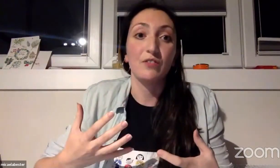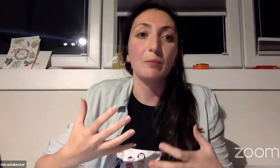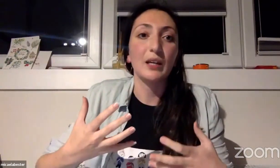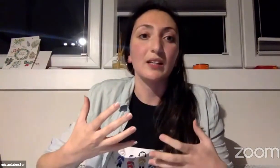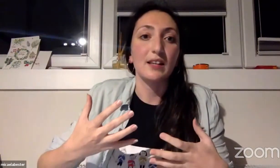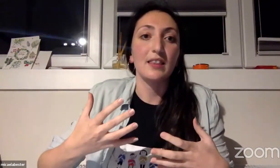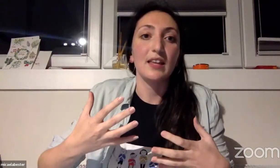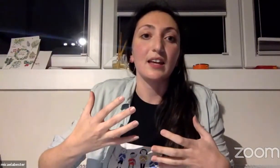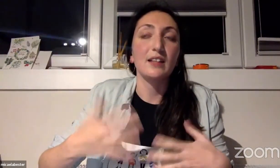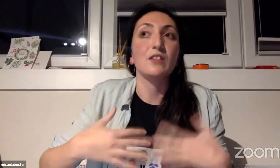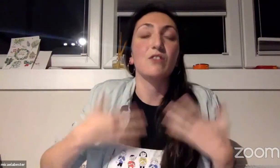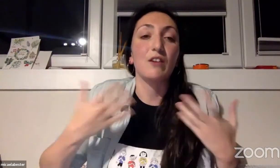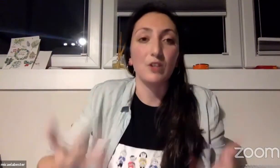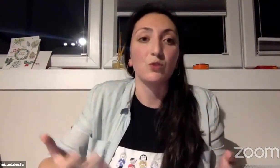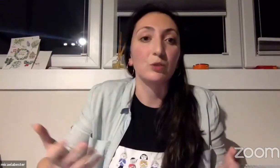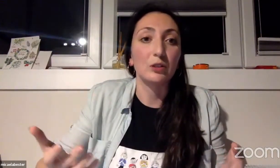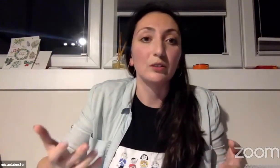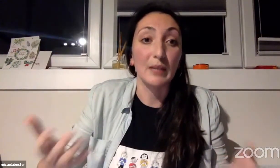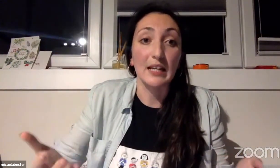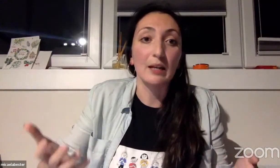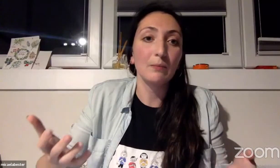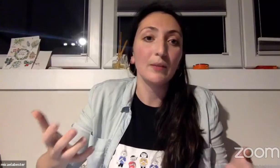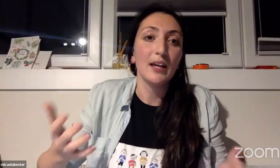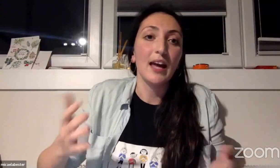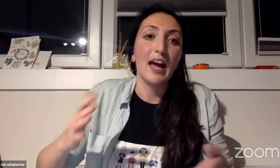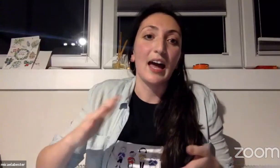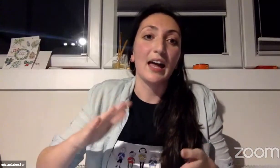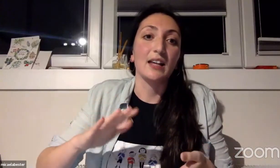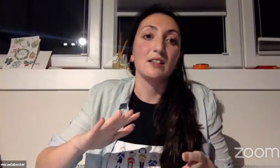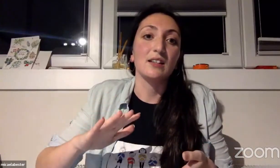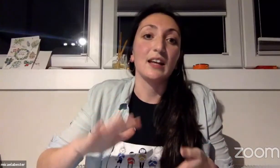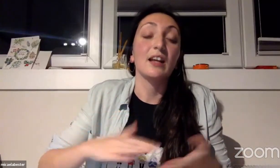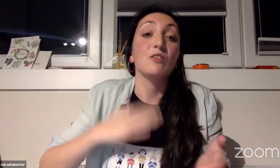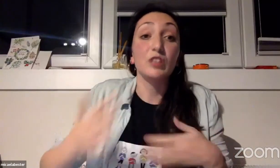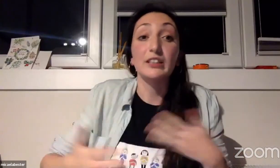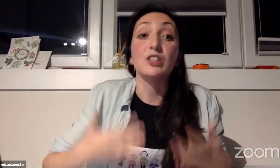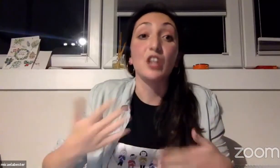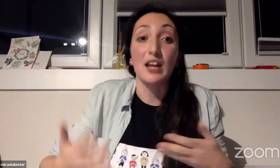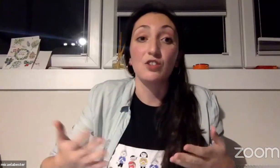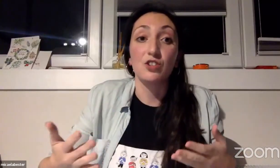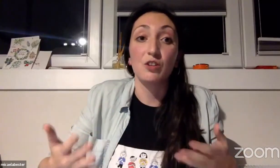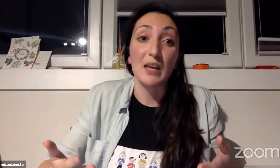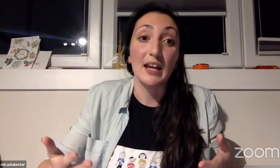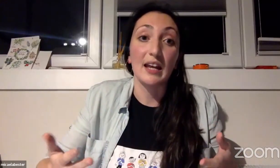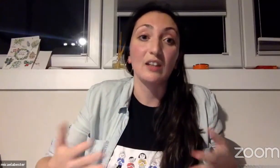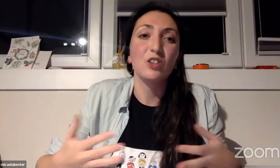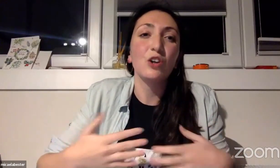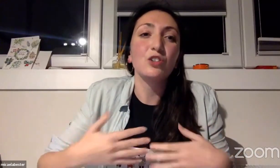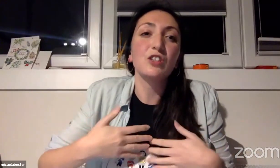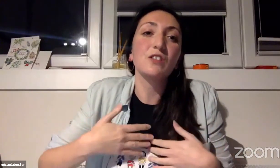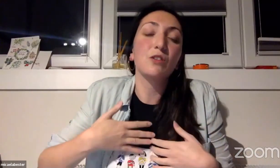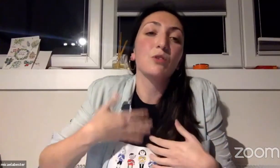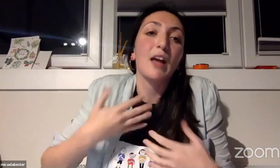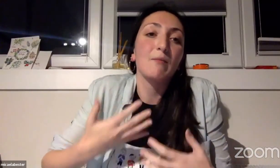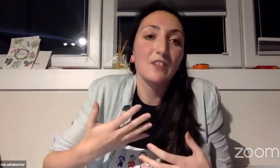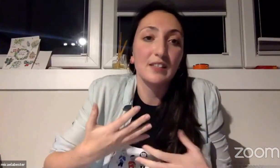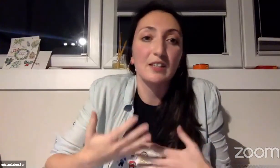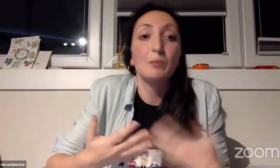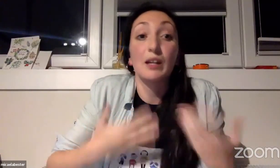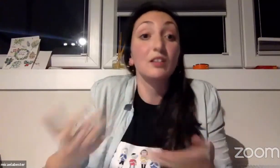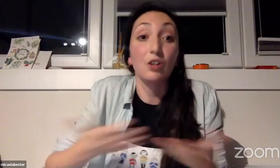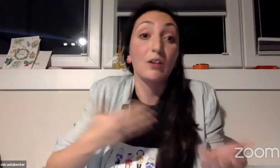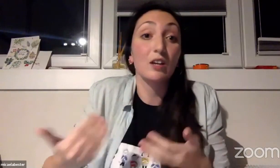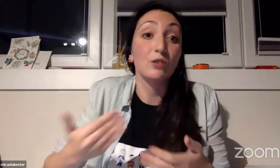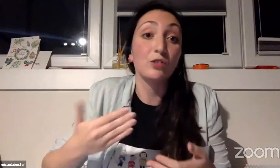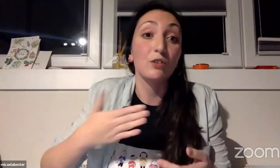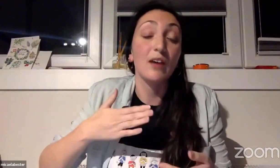of that because I think it's a very visual medium. And it can really change the meaning, not just through emphasis,